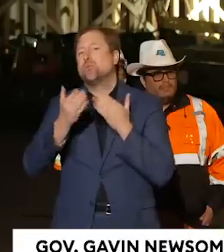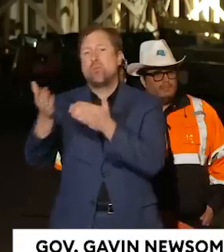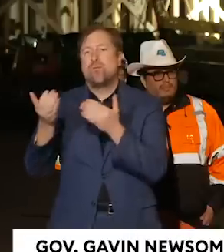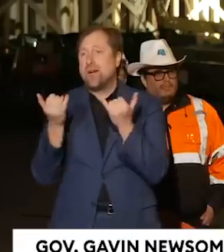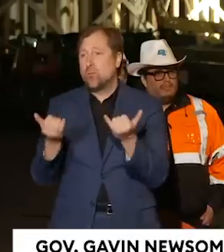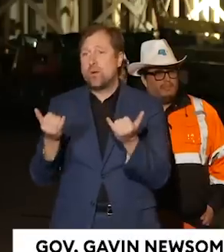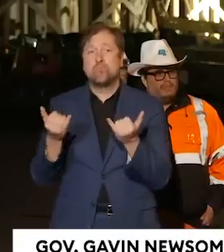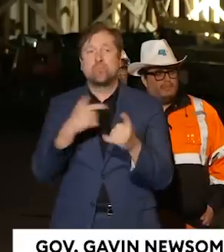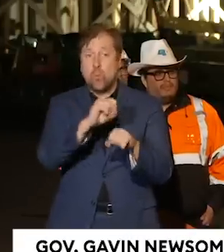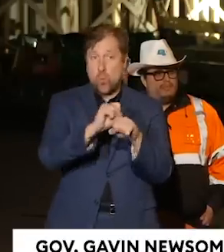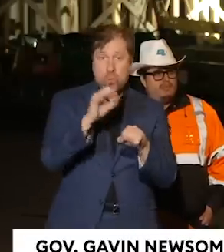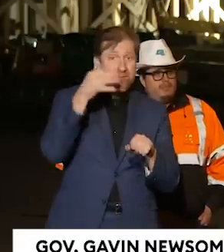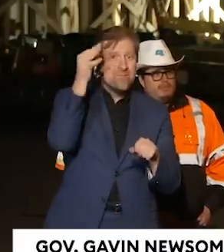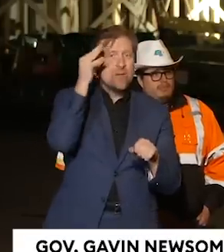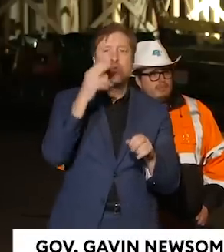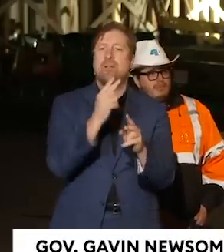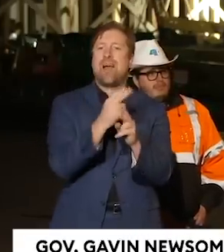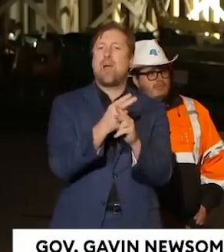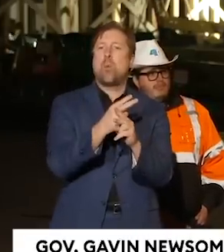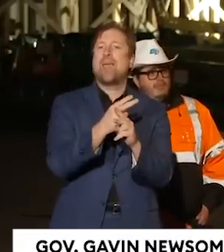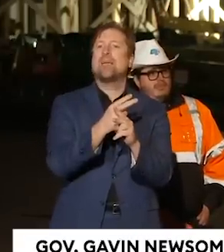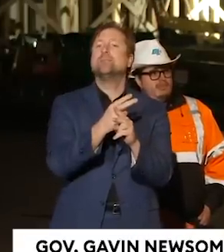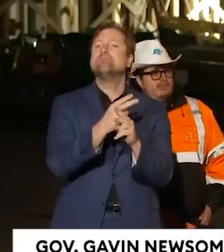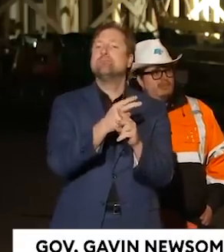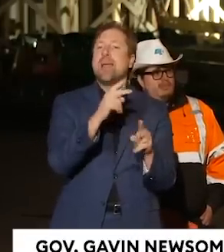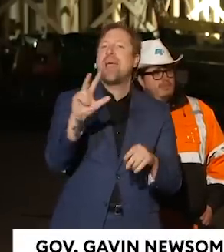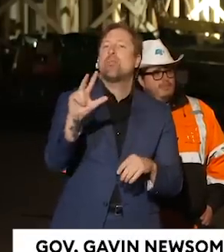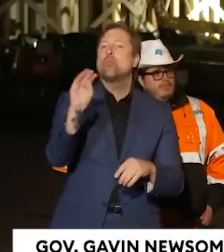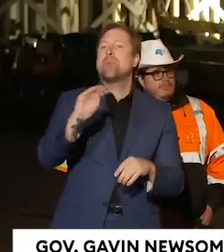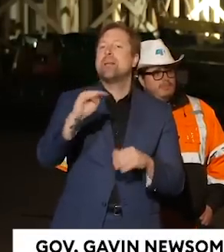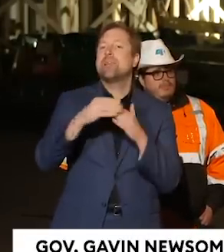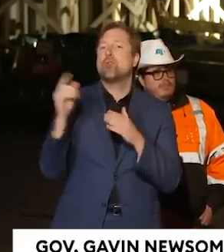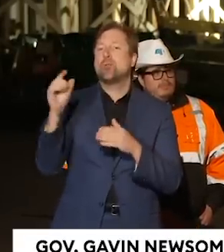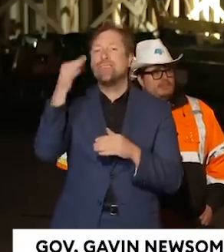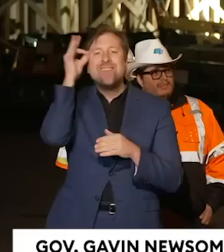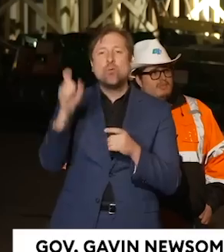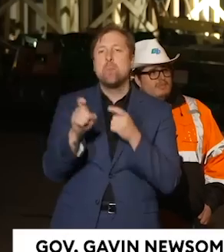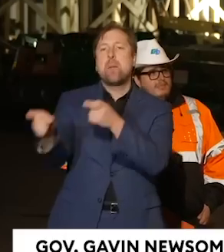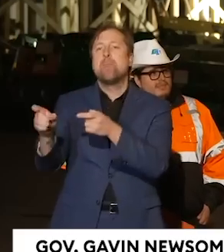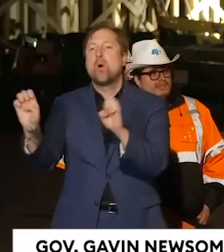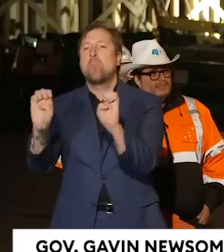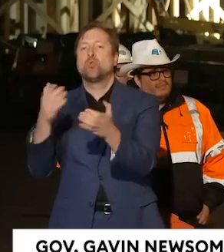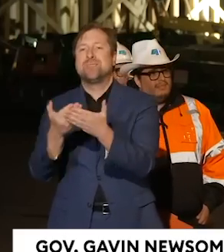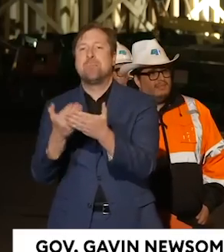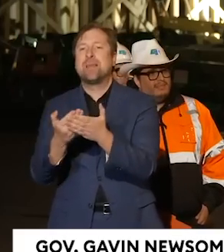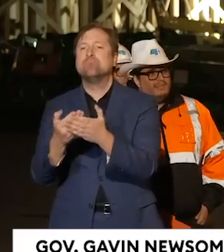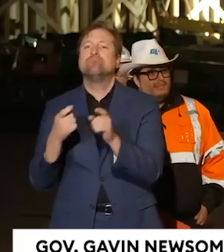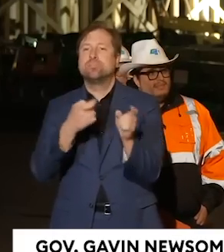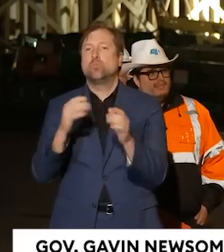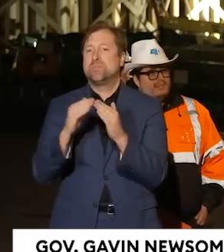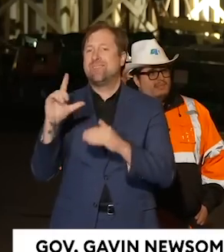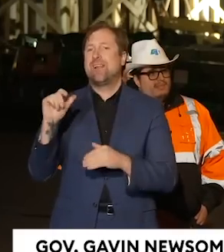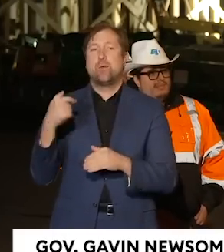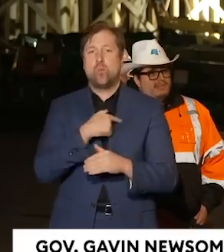As you know, we're working with the Federal Highway Administration, the $3 million that Mayor Bass just referred to, with some emergency money that comes in. We